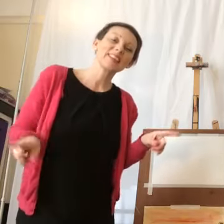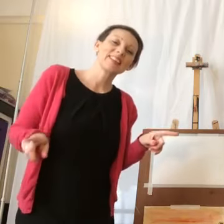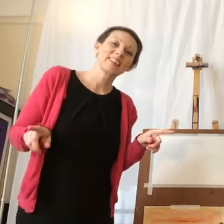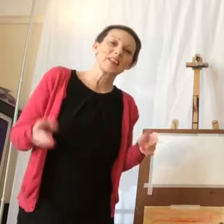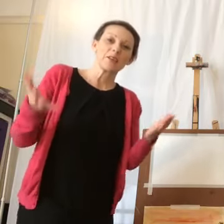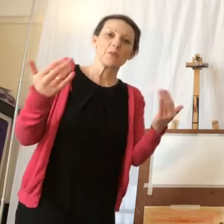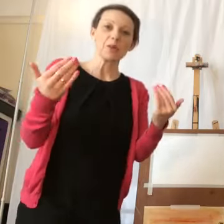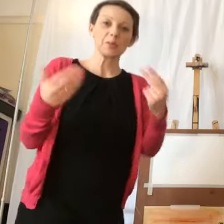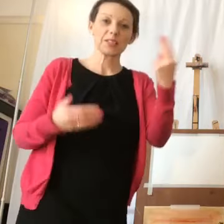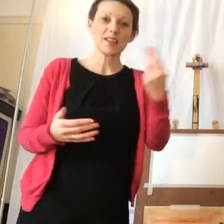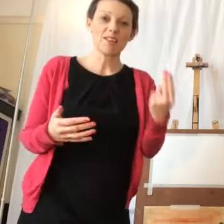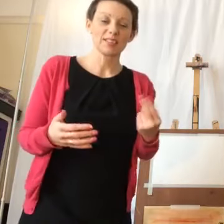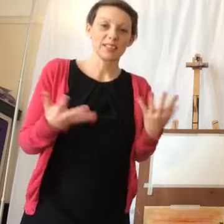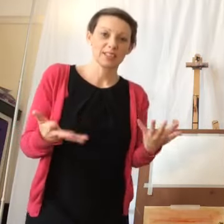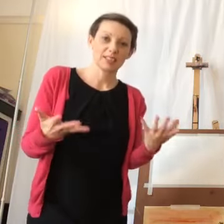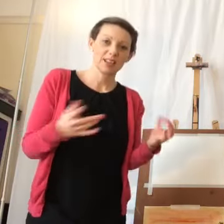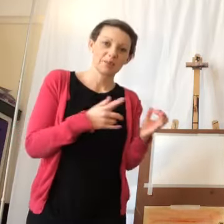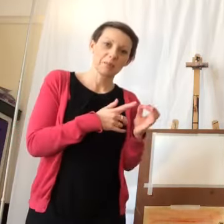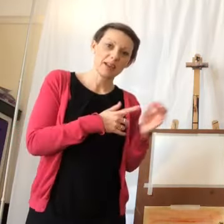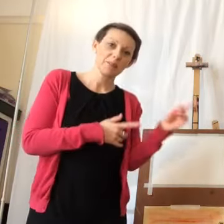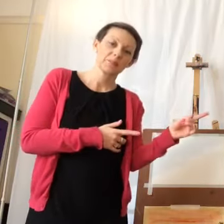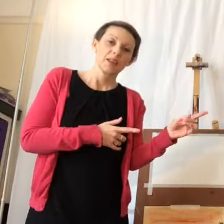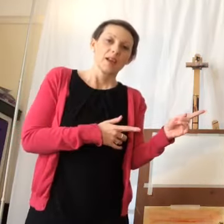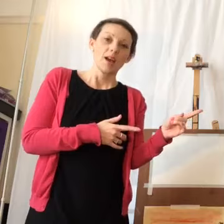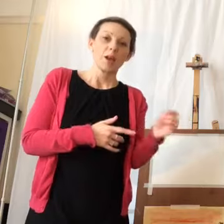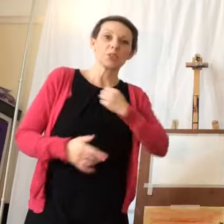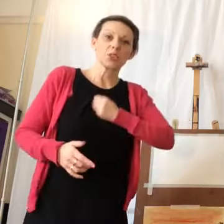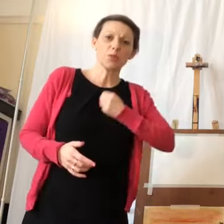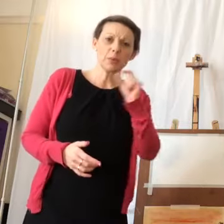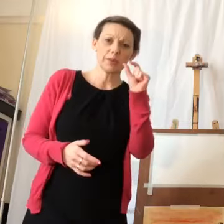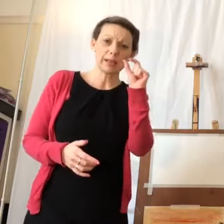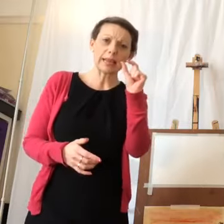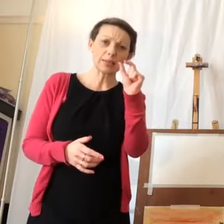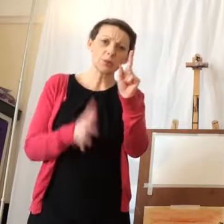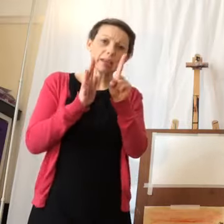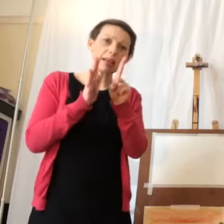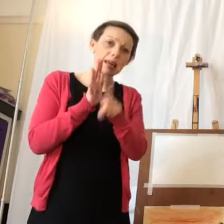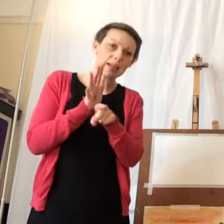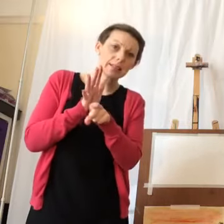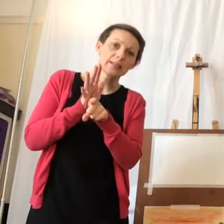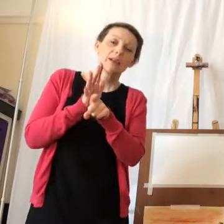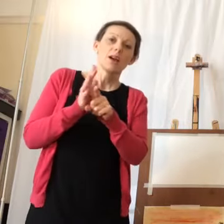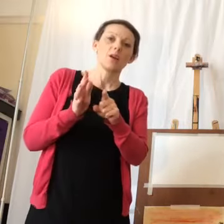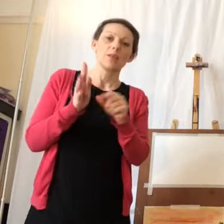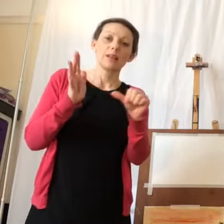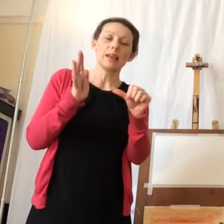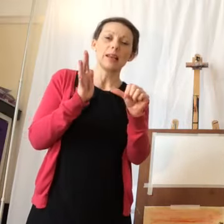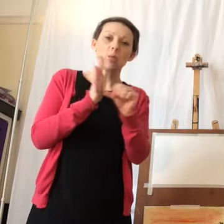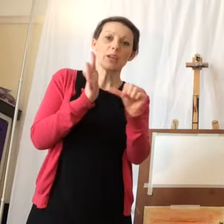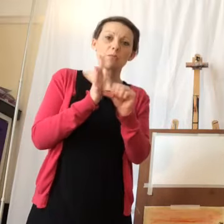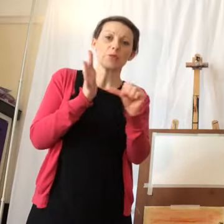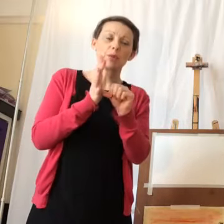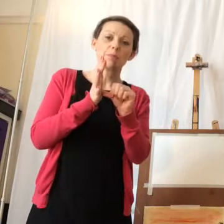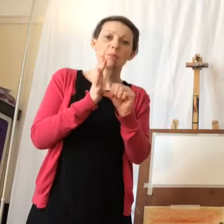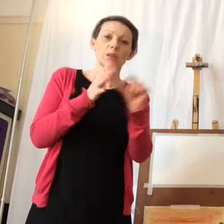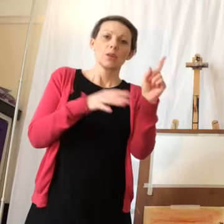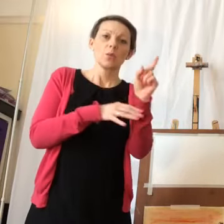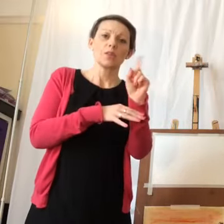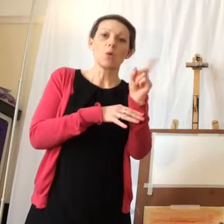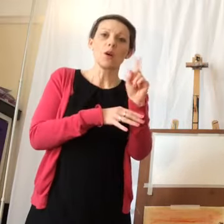everybody. Welcome to the art session today with Pete. Sorry we're a little bit late. We're having a little bit of a